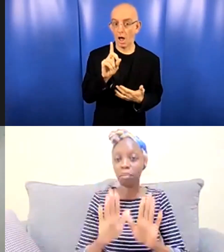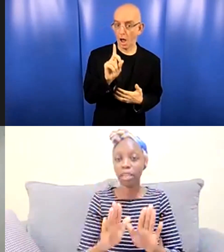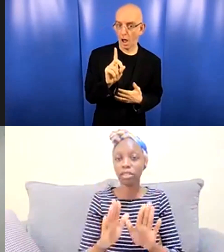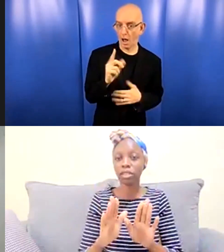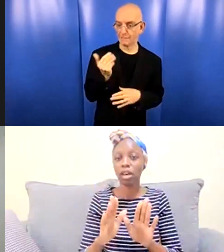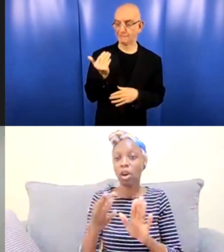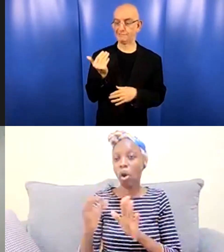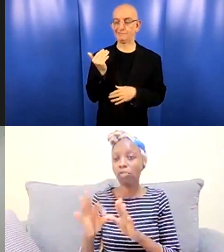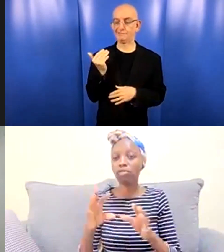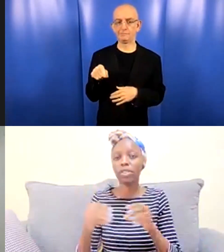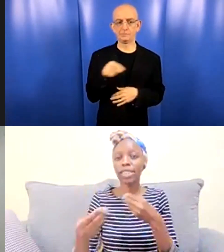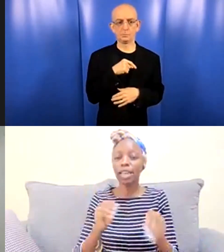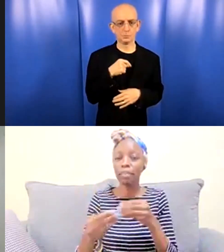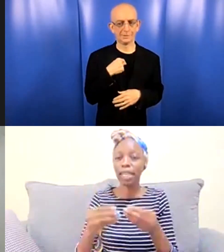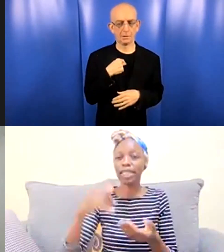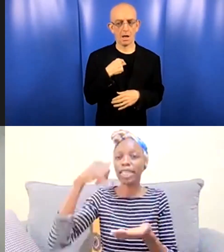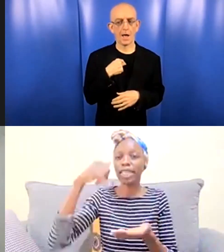disability inclusive